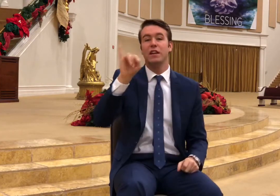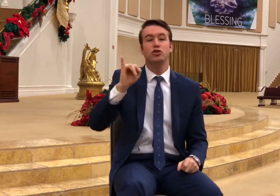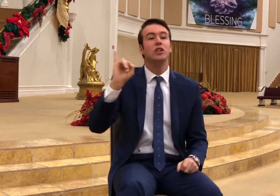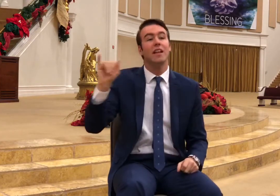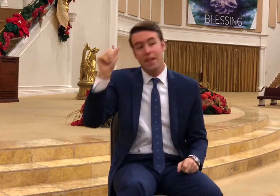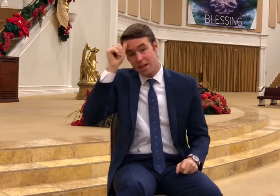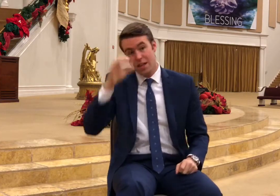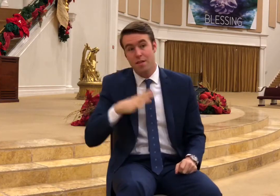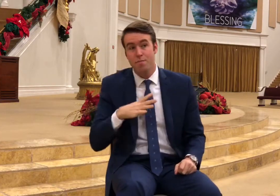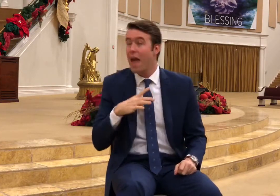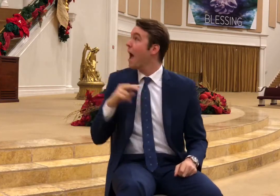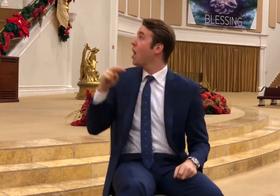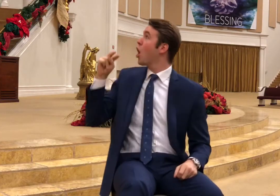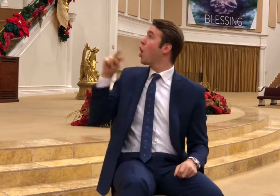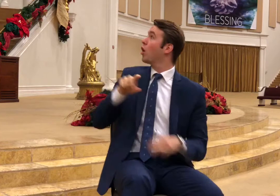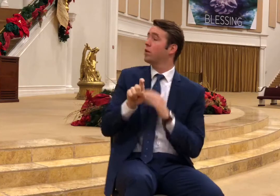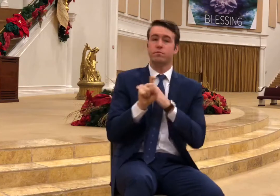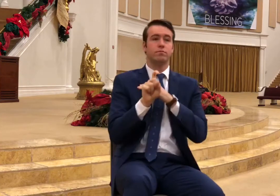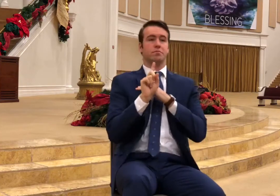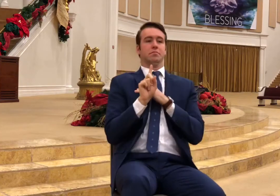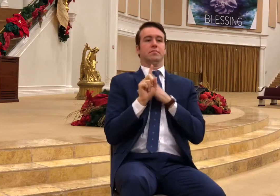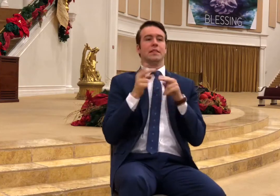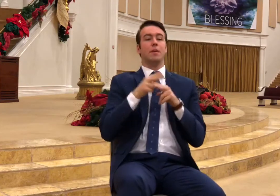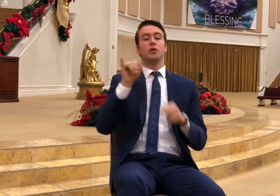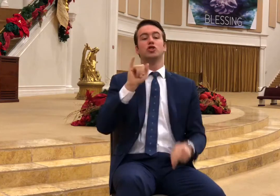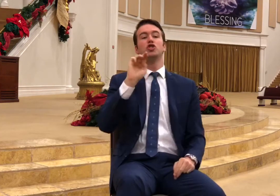man leaning back looking is Brother Jim.